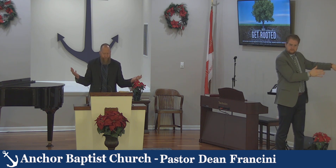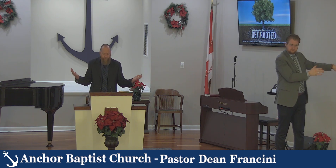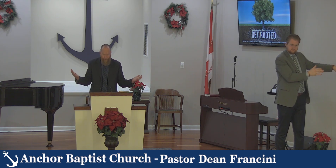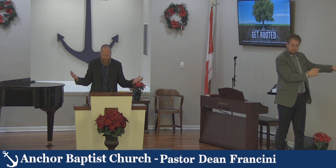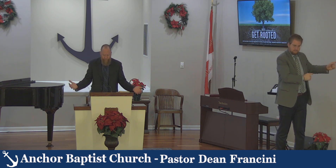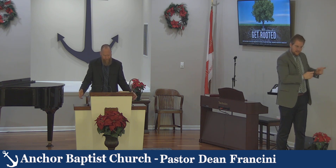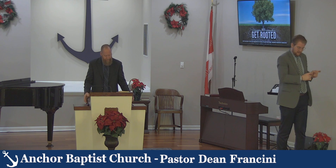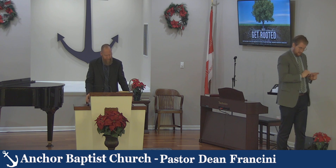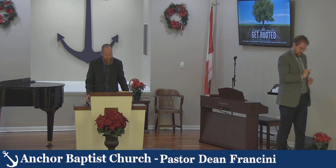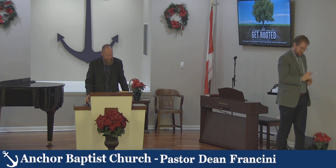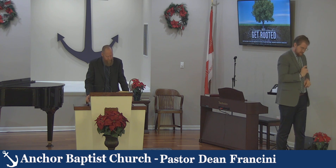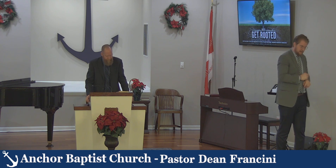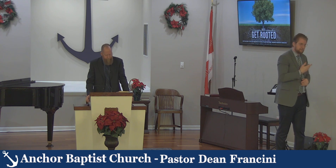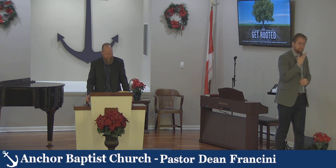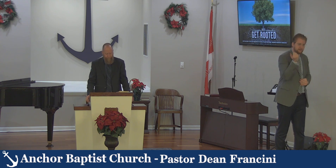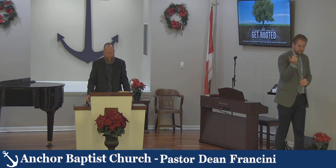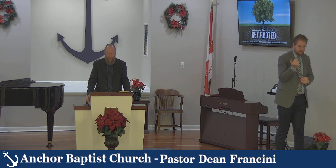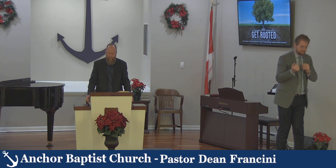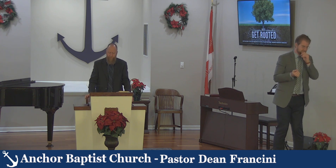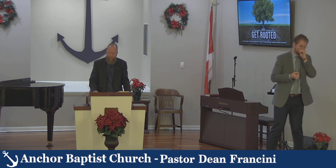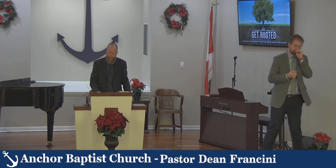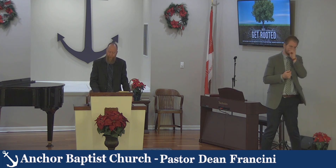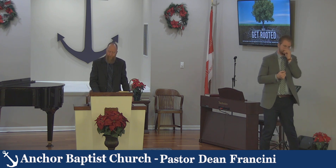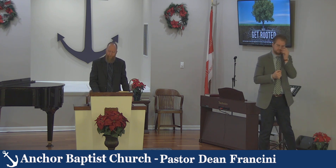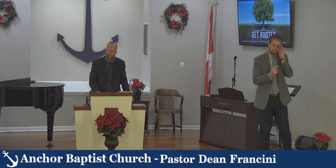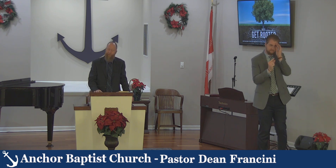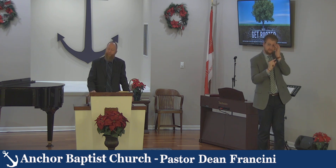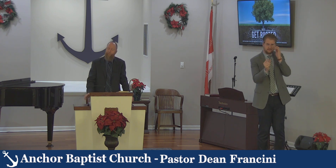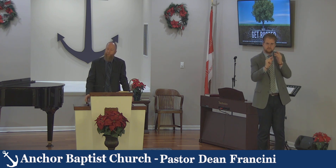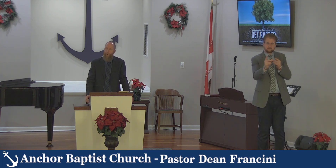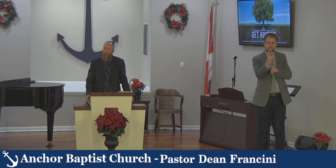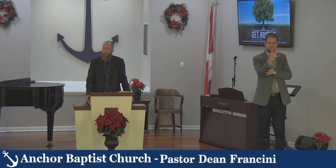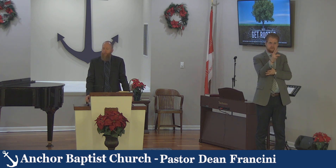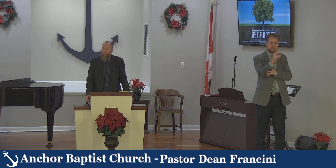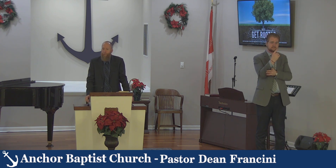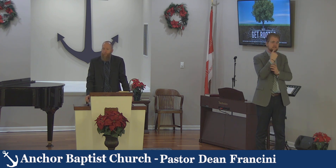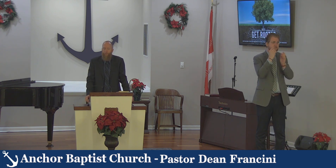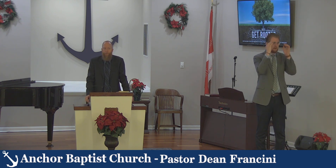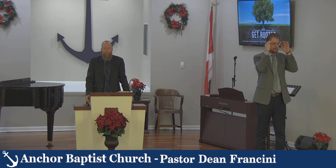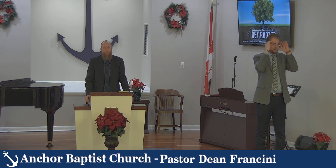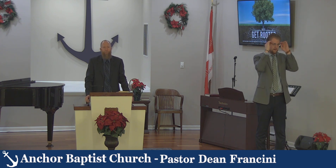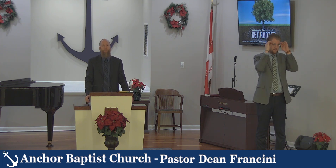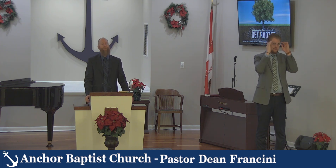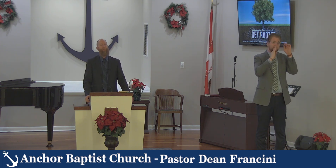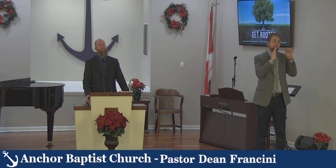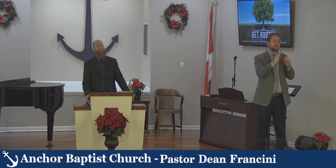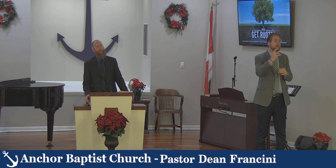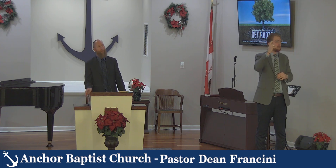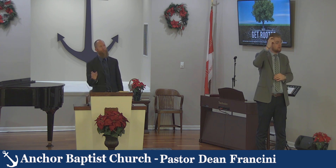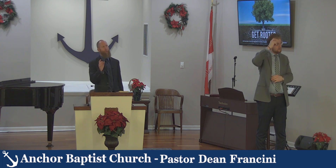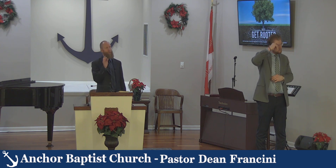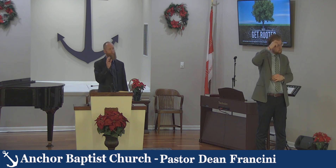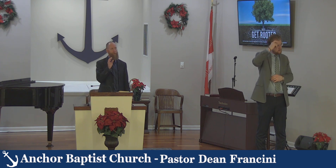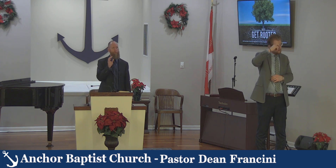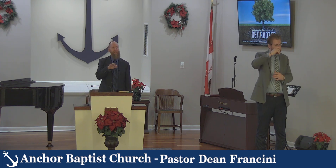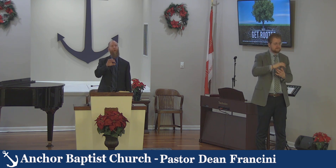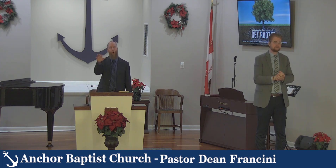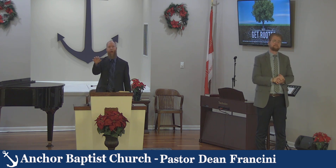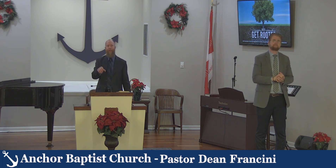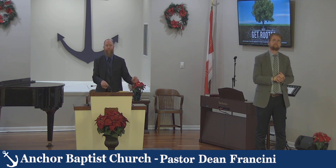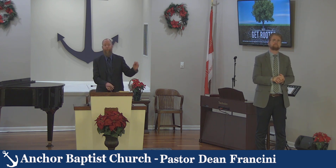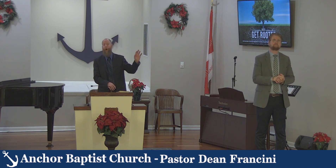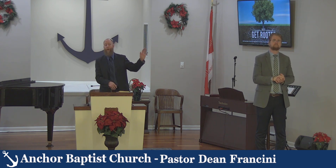Well, the very first thing we see comes in verse 15 and verse 17, and that is to be wise. Now, let me give you this precursor with